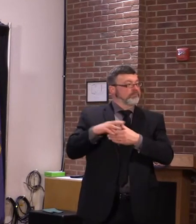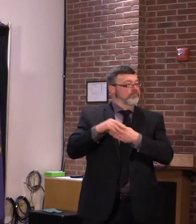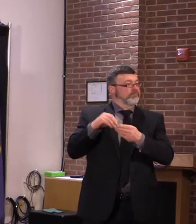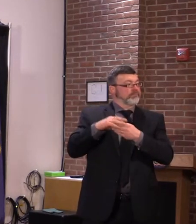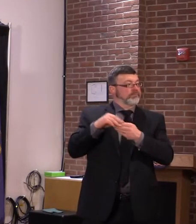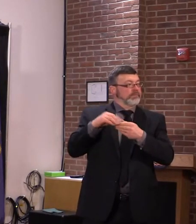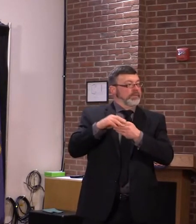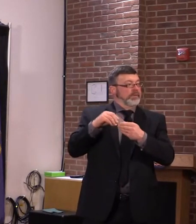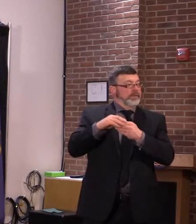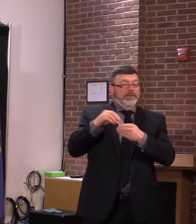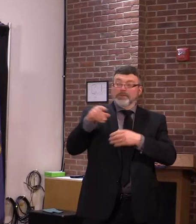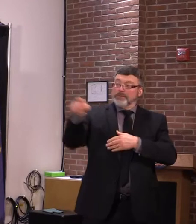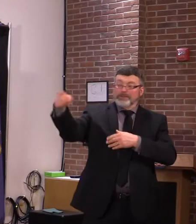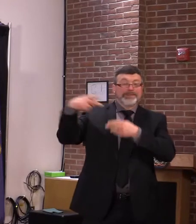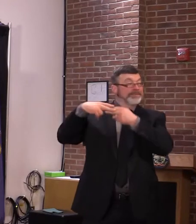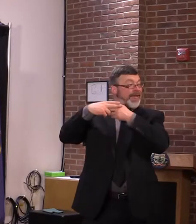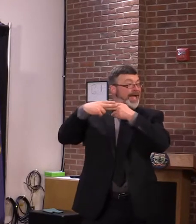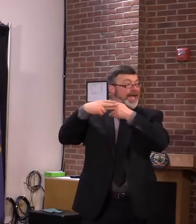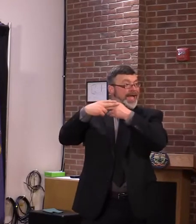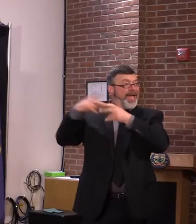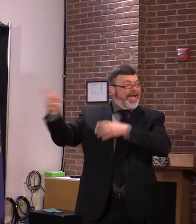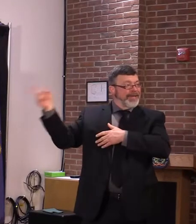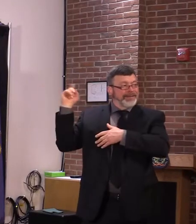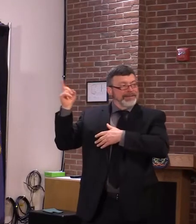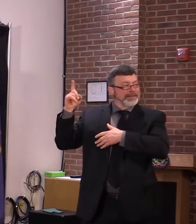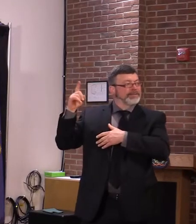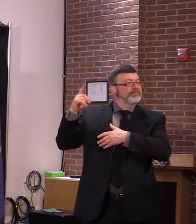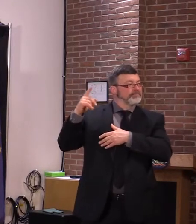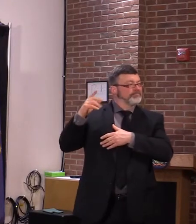Commissioner Pichek gave. I just gave you a promotion, Mike.